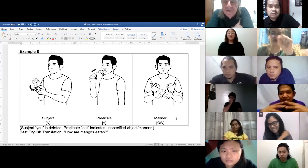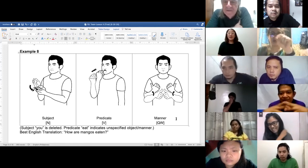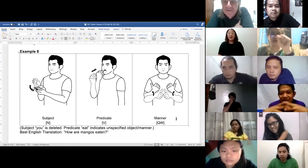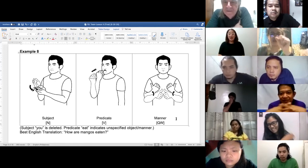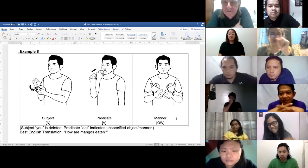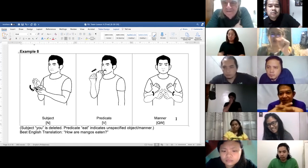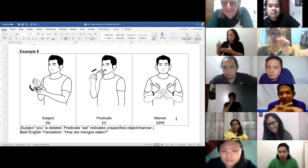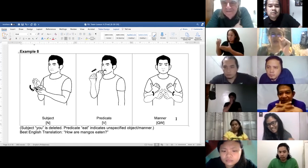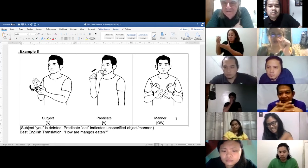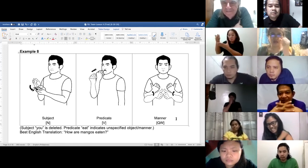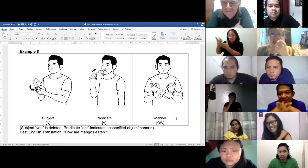sentence?